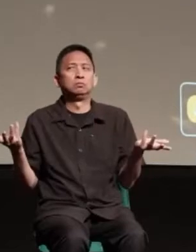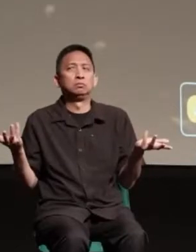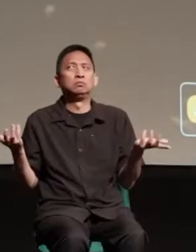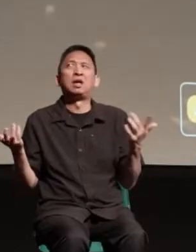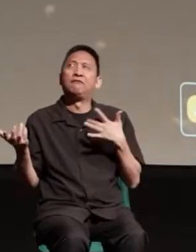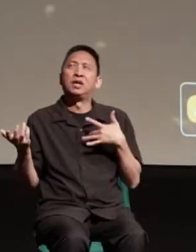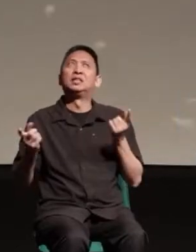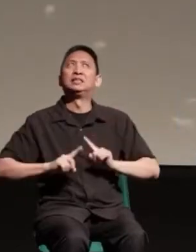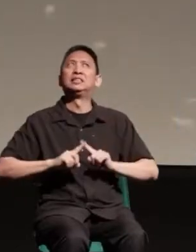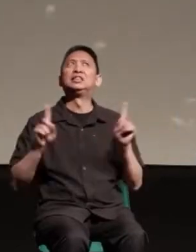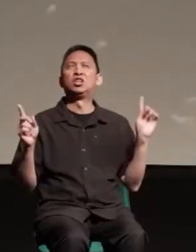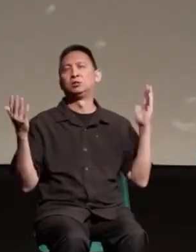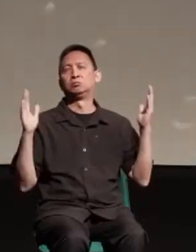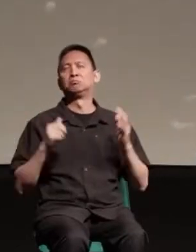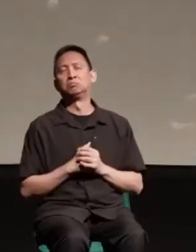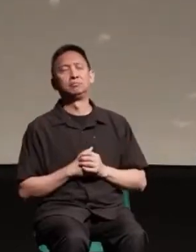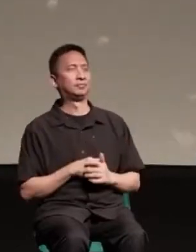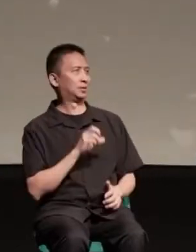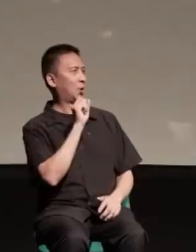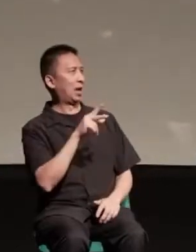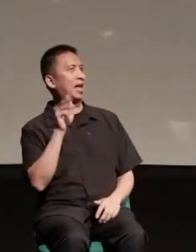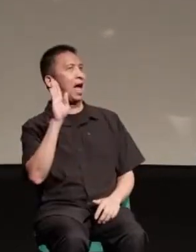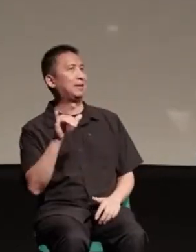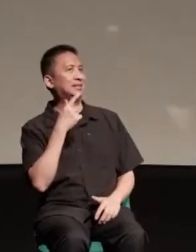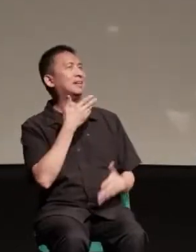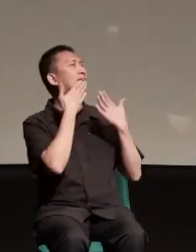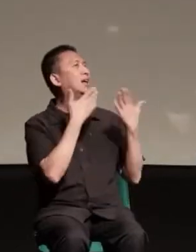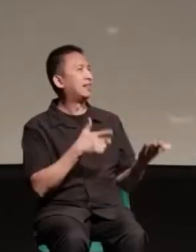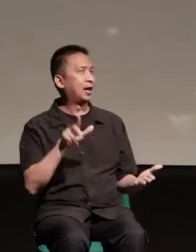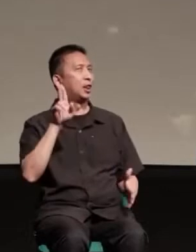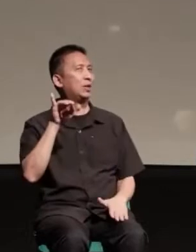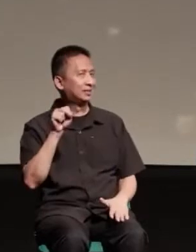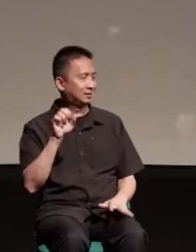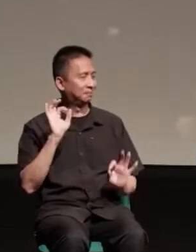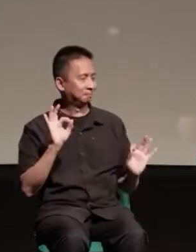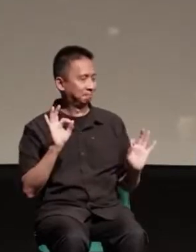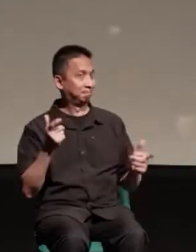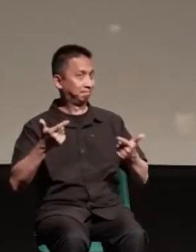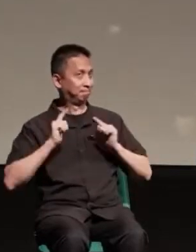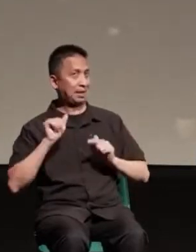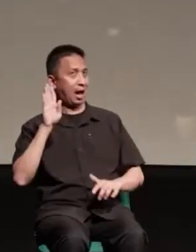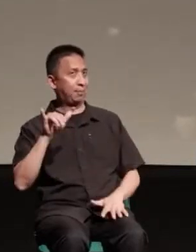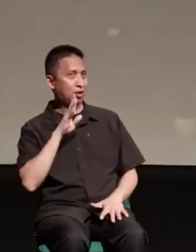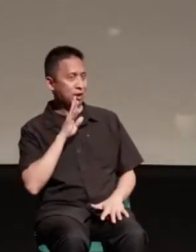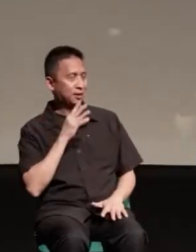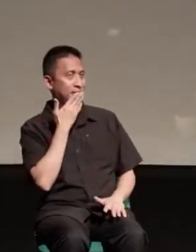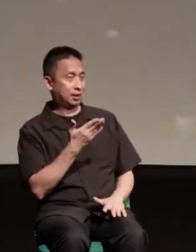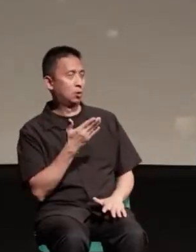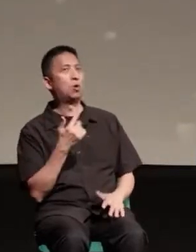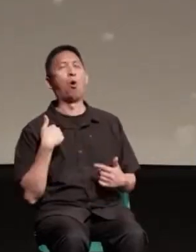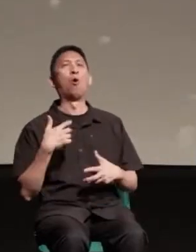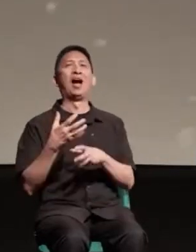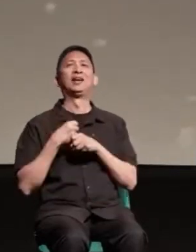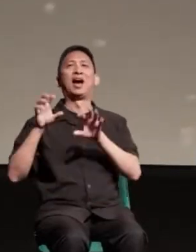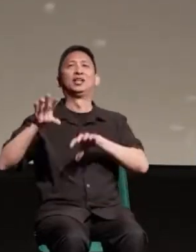maybe a difference. All right, thank you, Louise. This is Abby speaking, and just we received a reminder from chat to